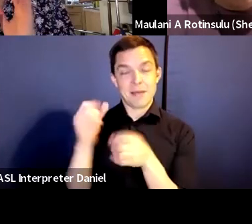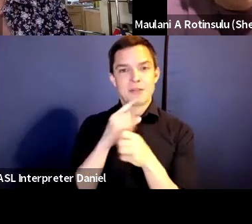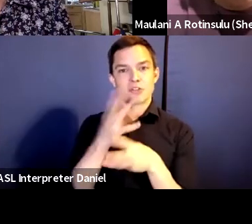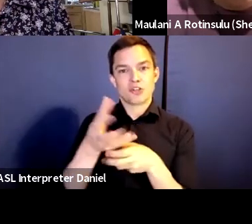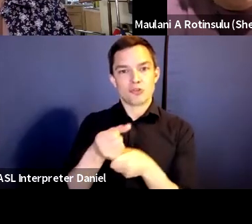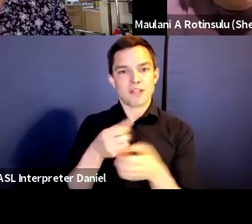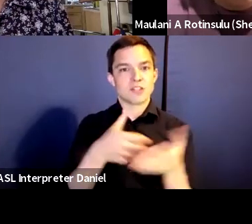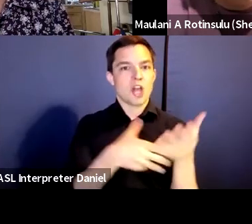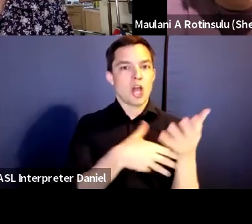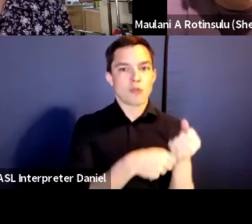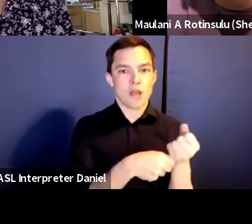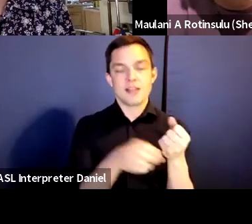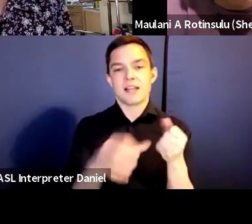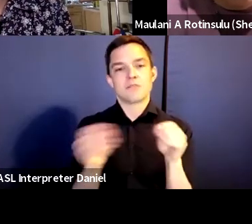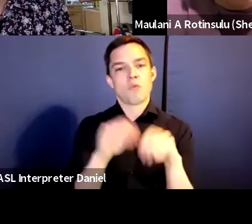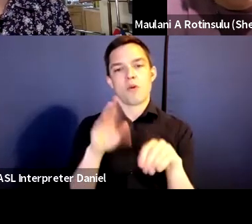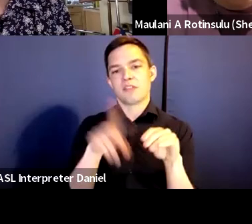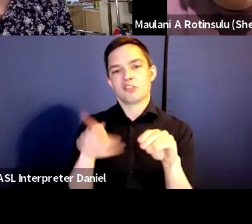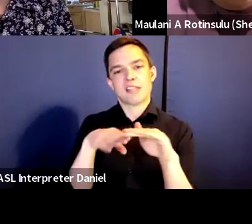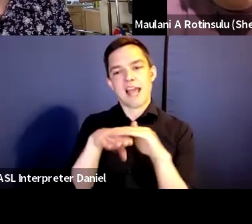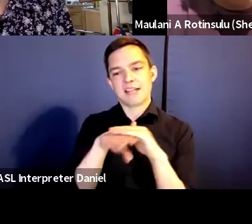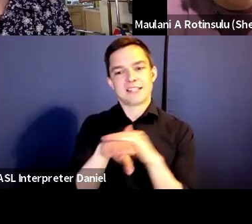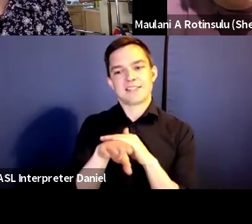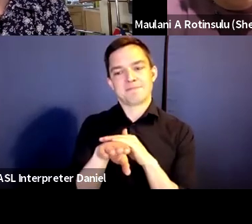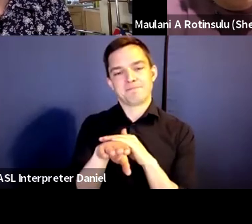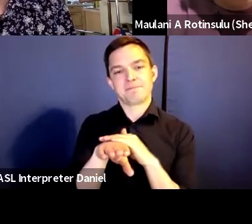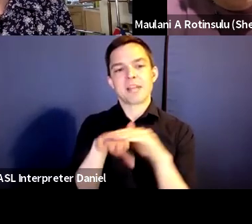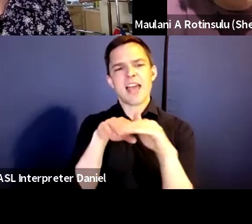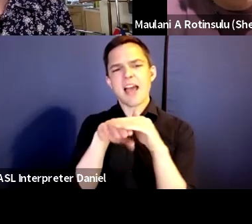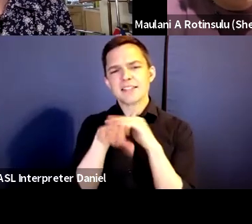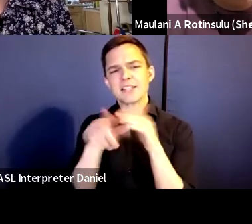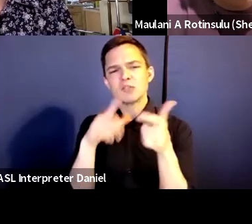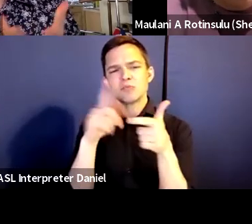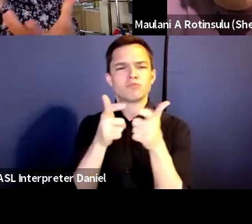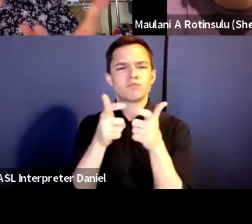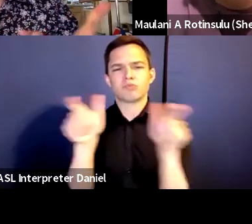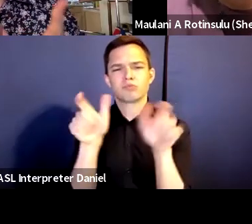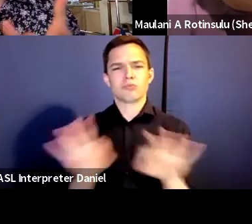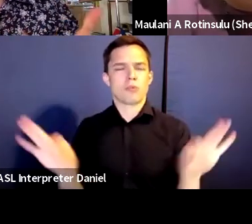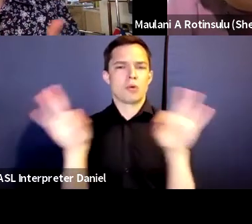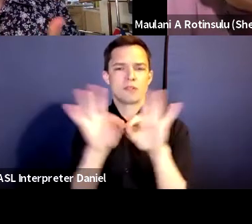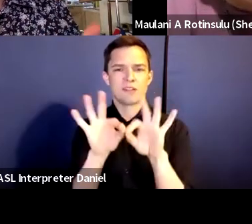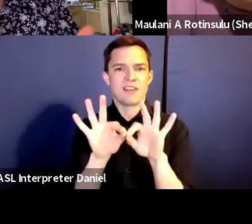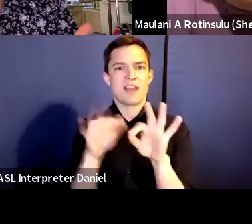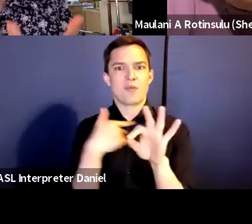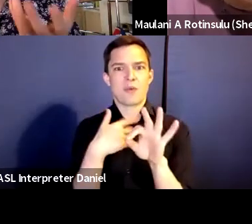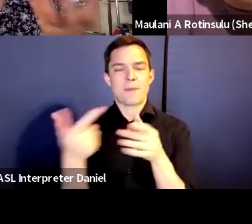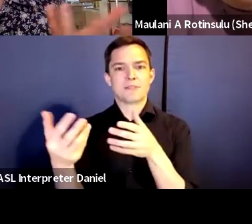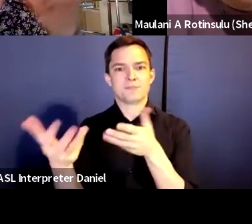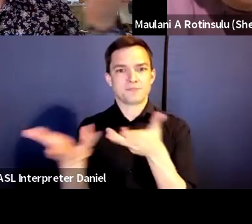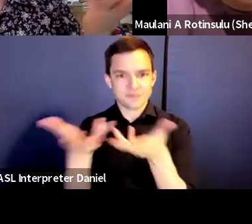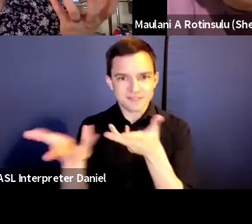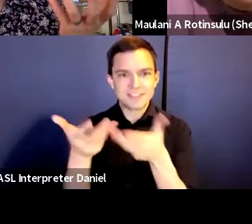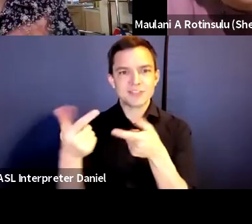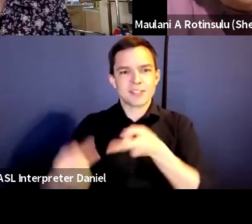around. That's more than just access. Access is hugely important and something that we've been grappling with today in our